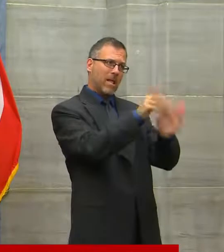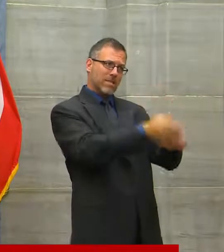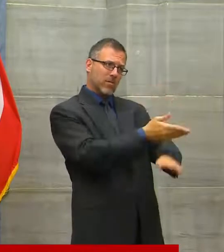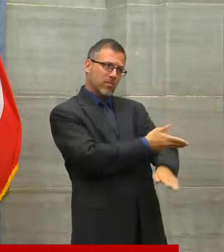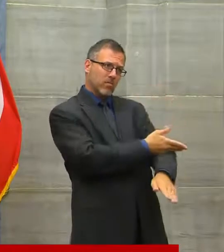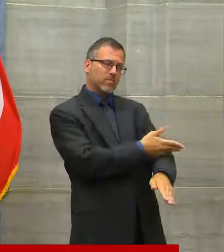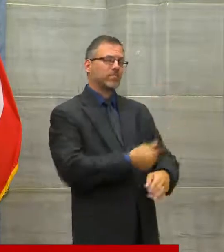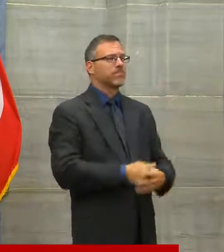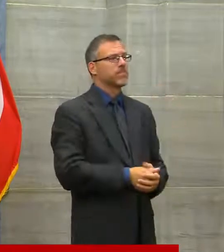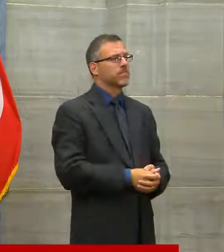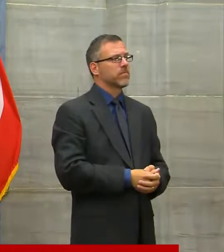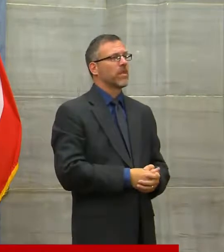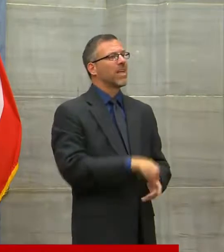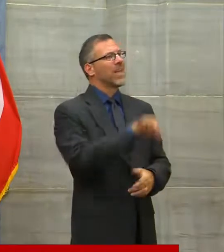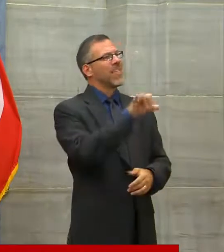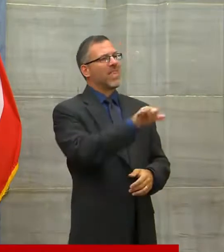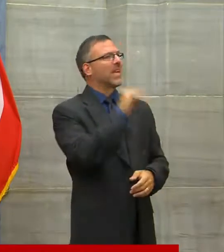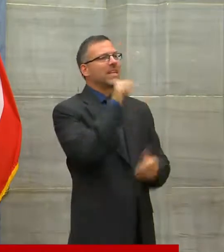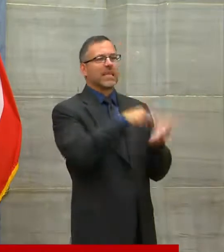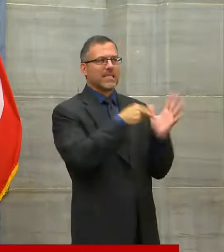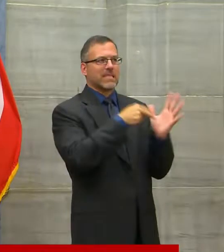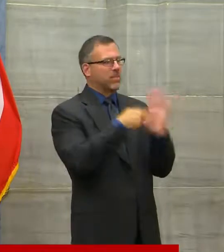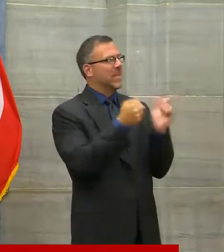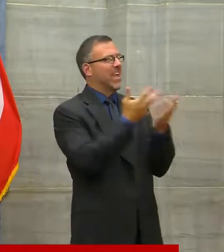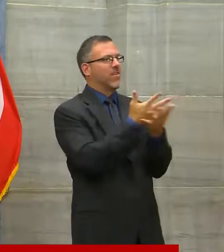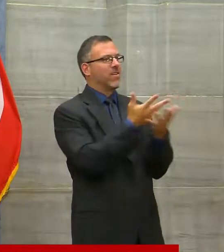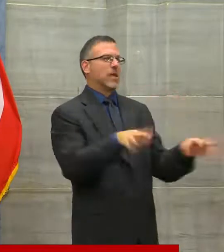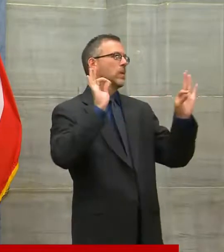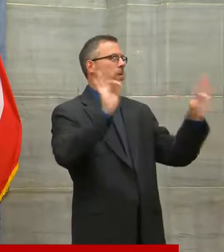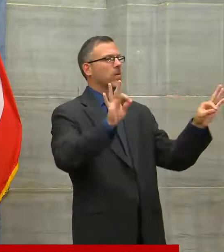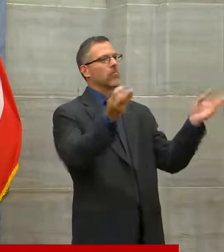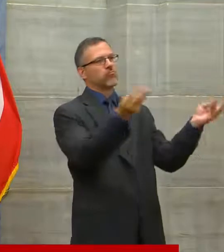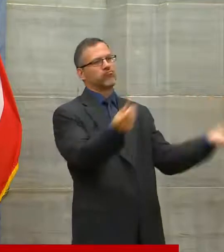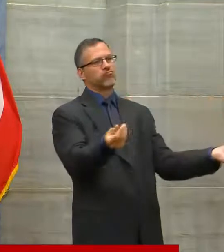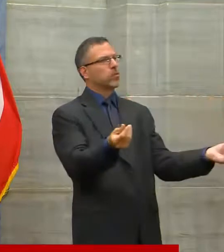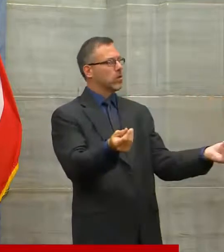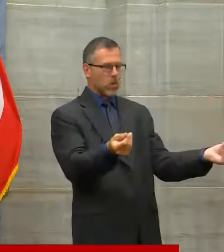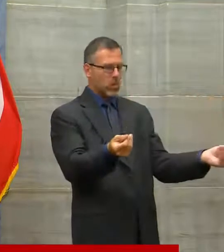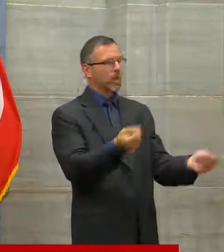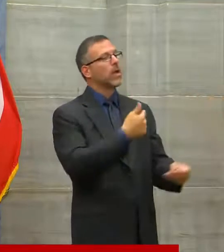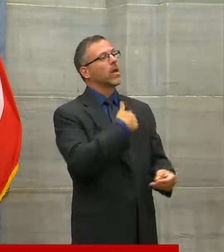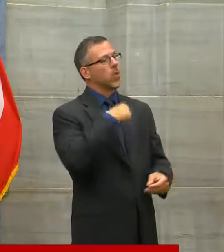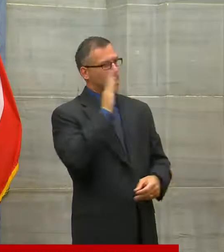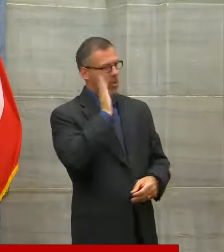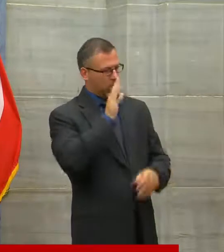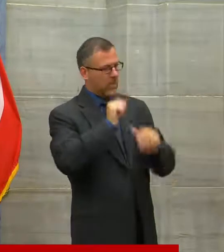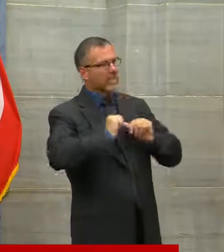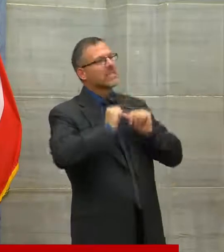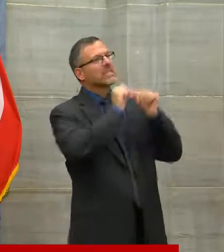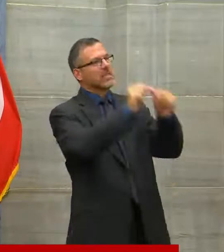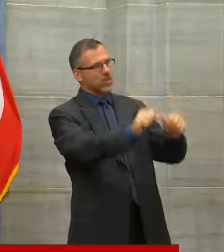away, it's only a beginning. We need to begin to have and will have